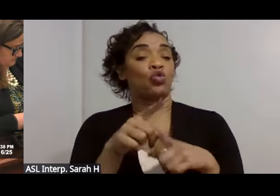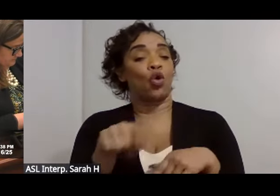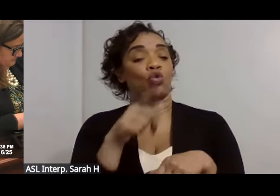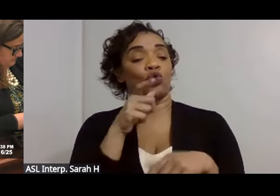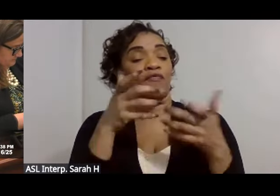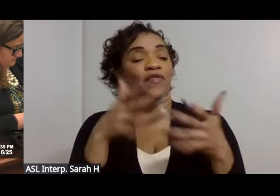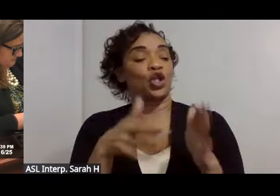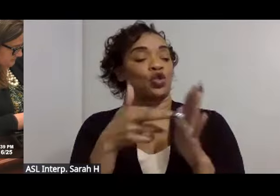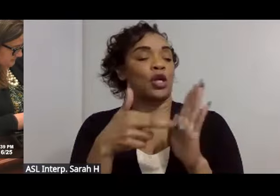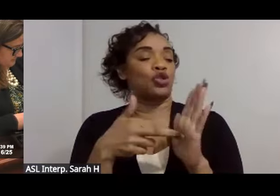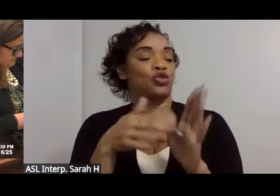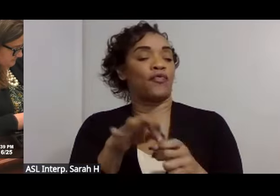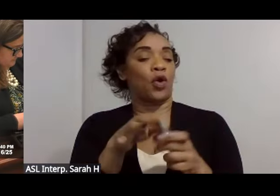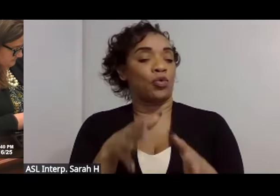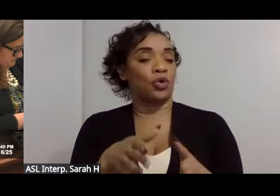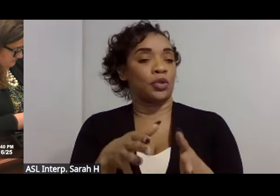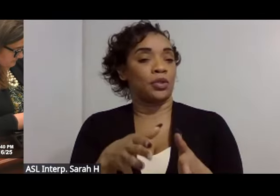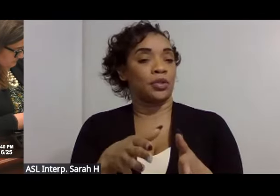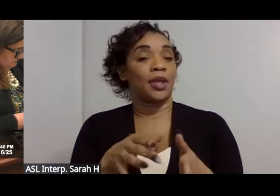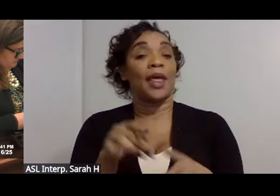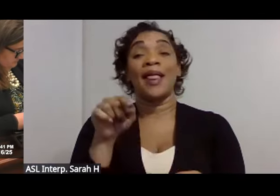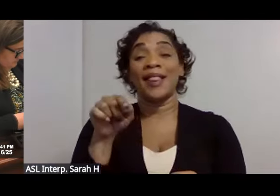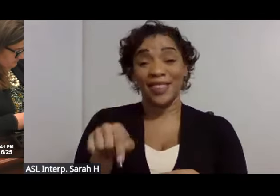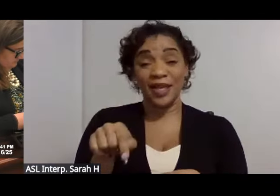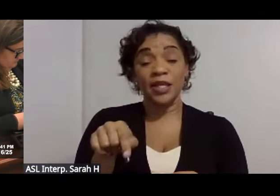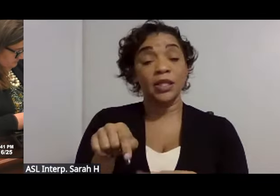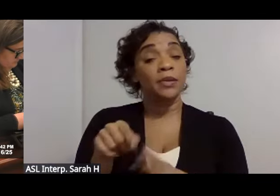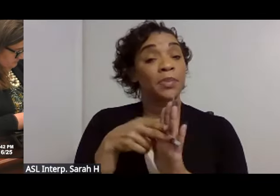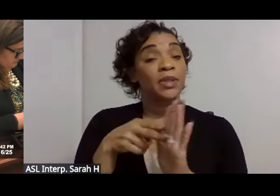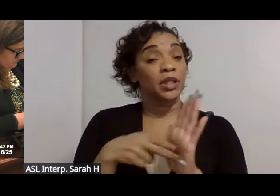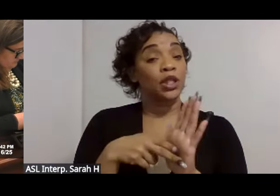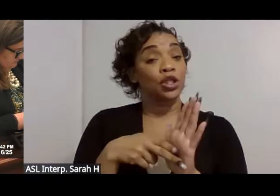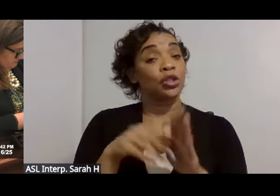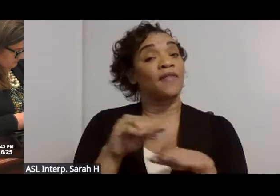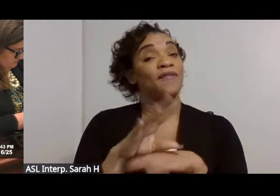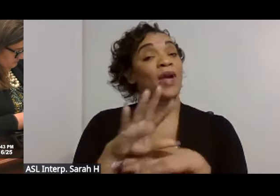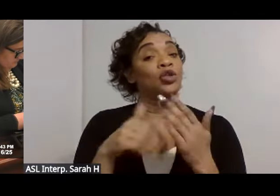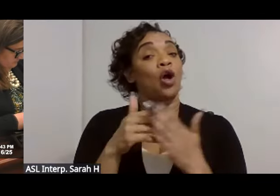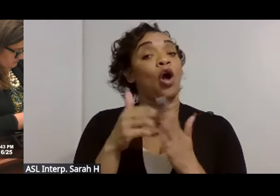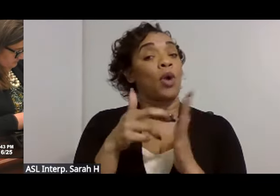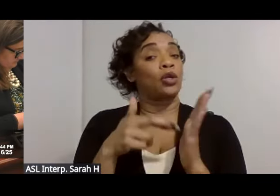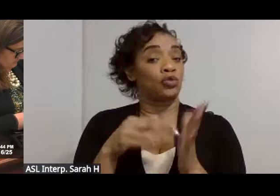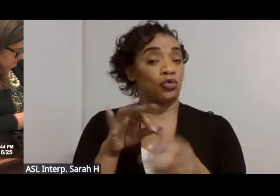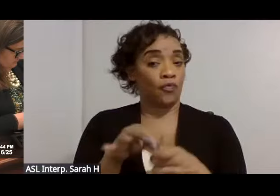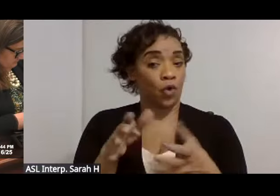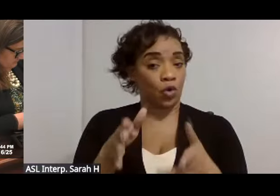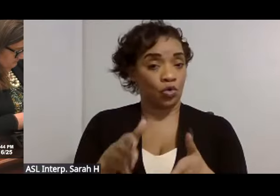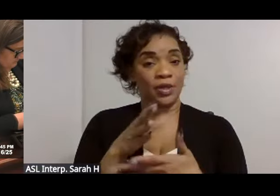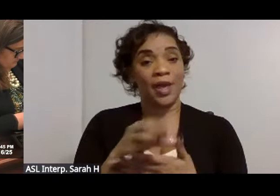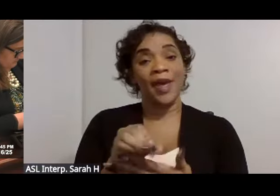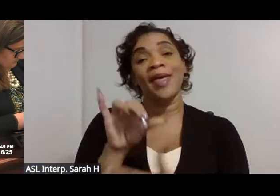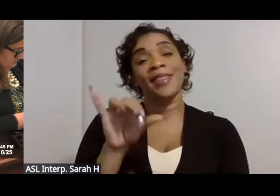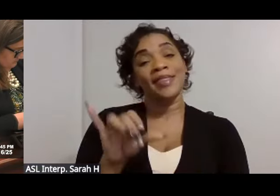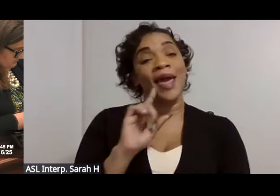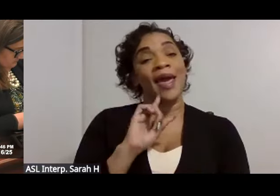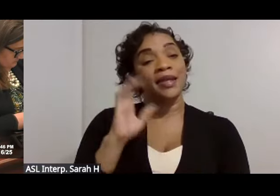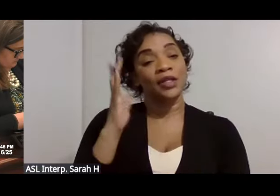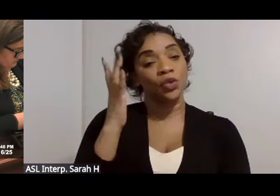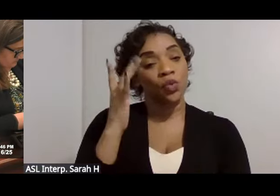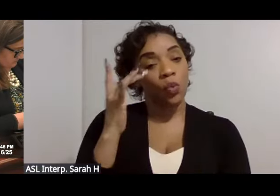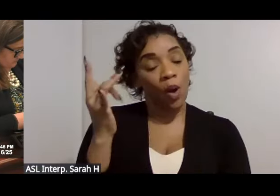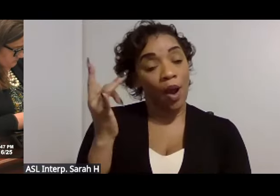affect registered voters. This petition affects all registered voters. And that is why it